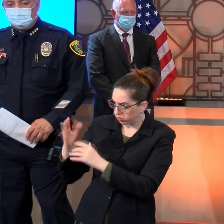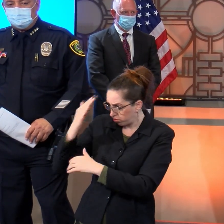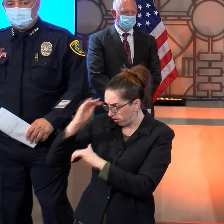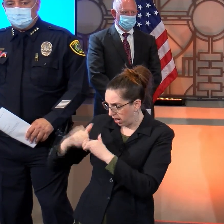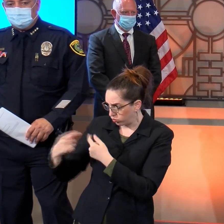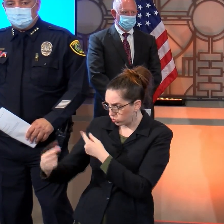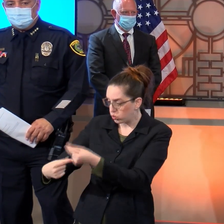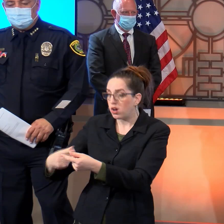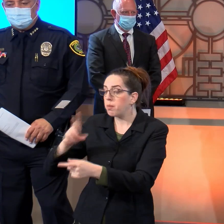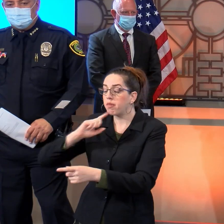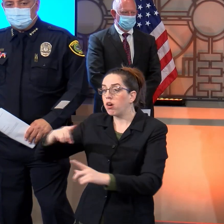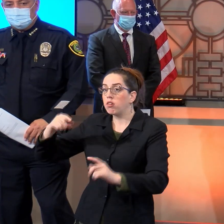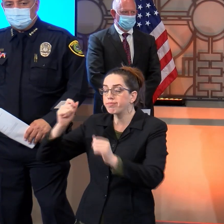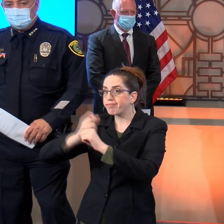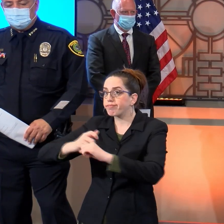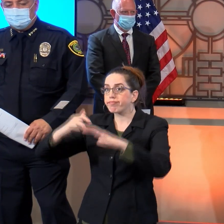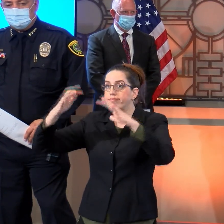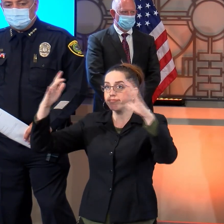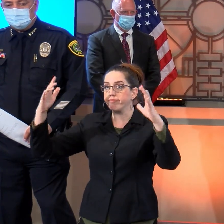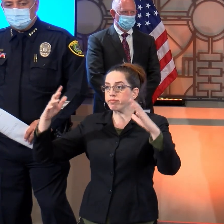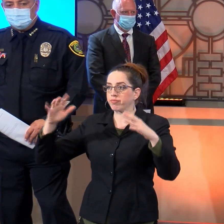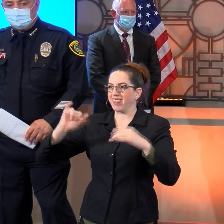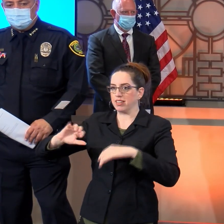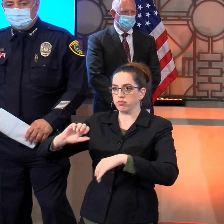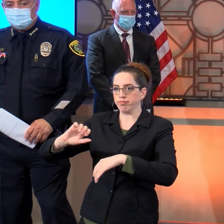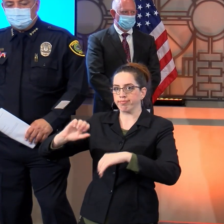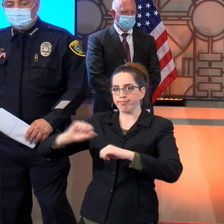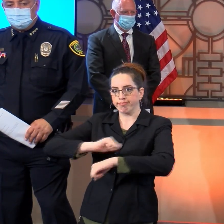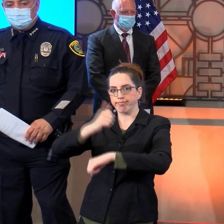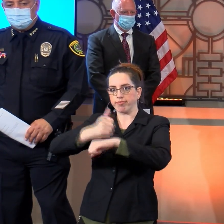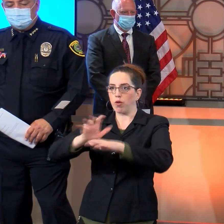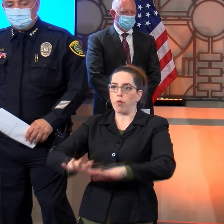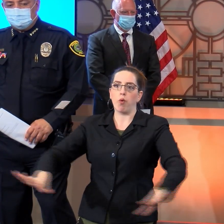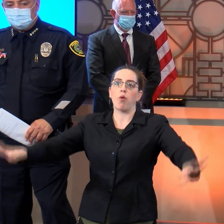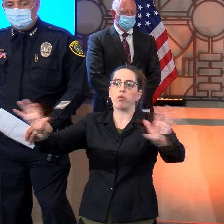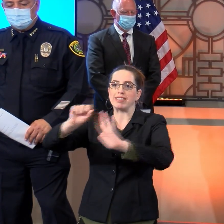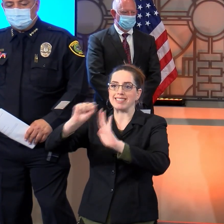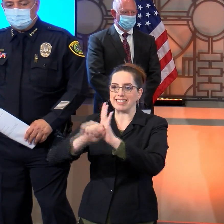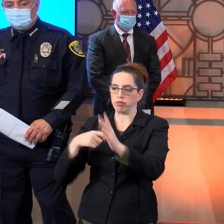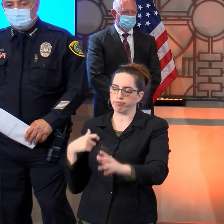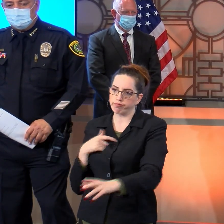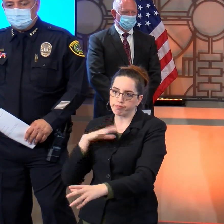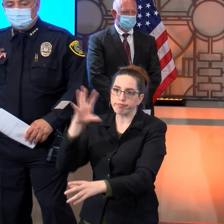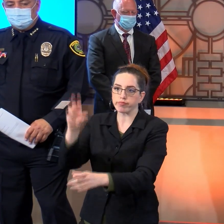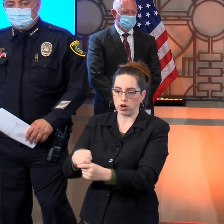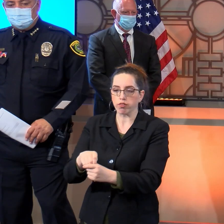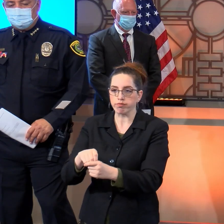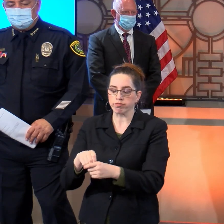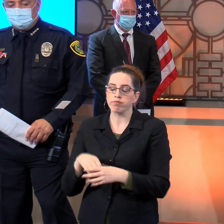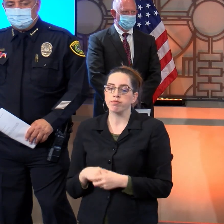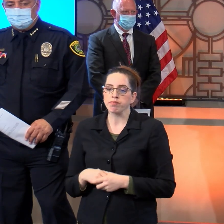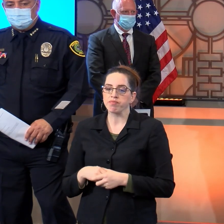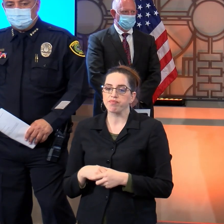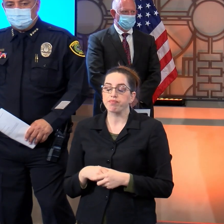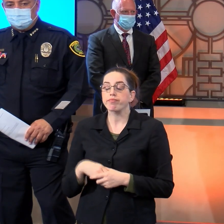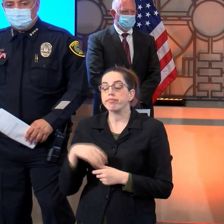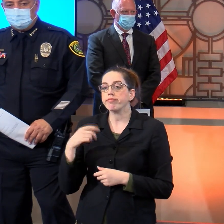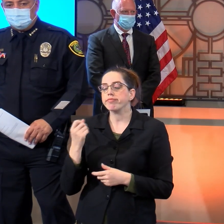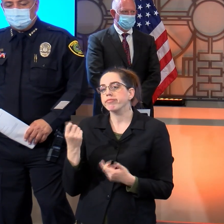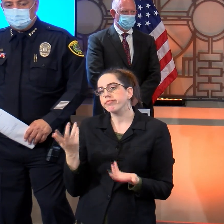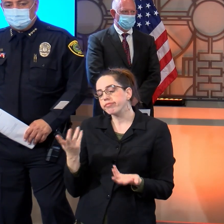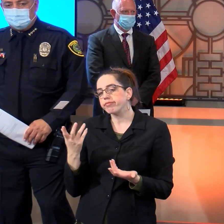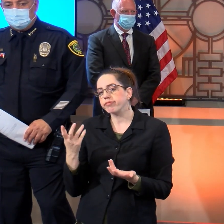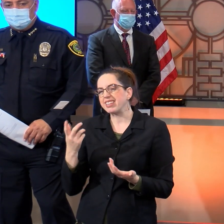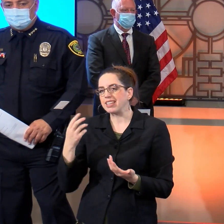vision to ultimately connect to this system that will exist statewide on contact tracing. The reason, I think